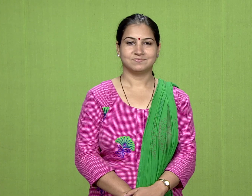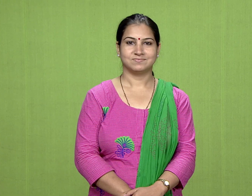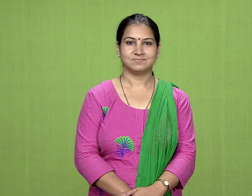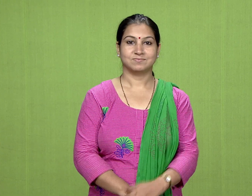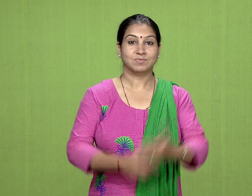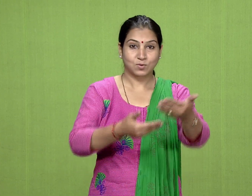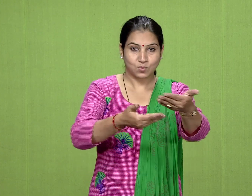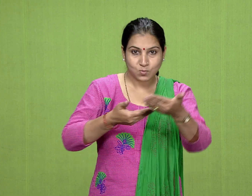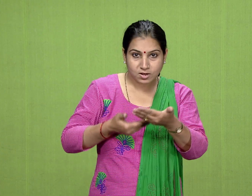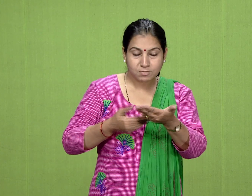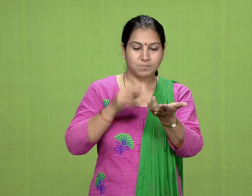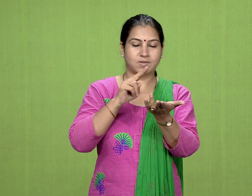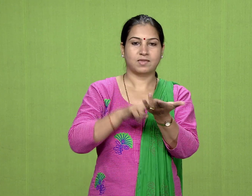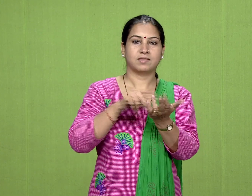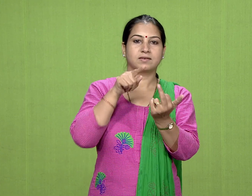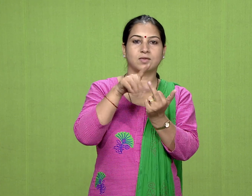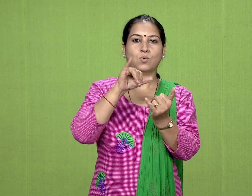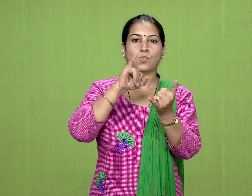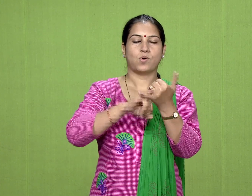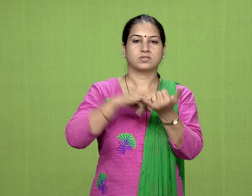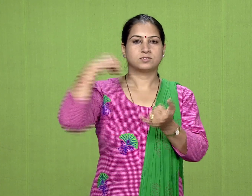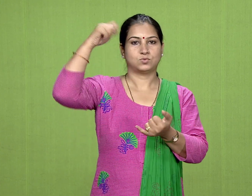Welcome to the NIOS studio.